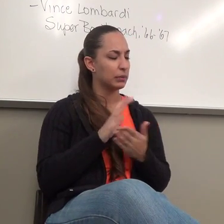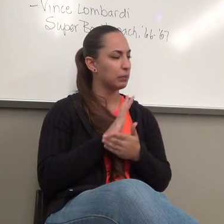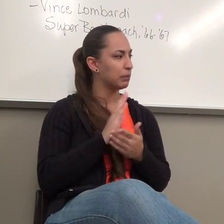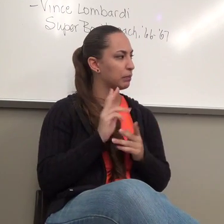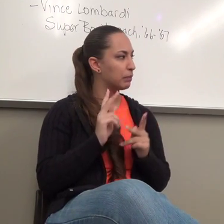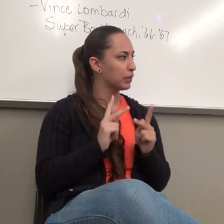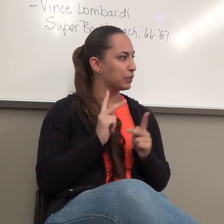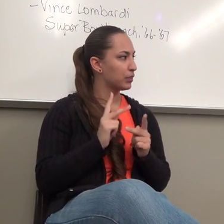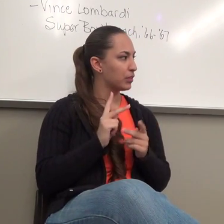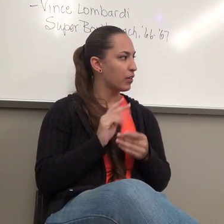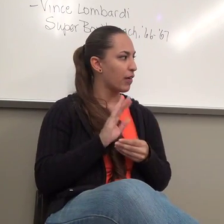are